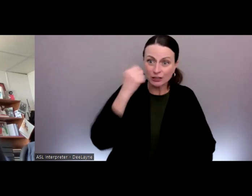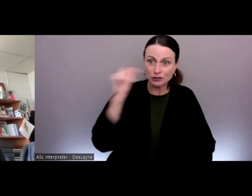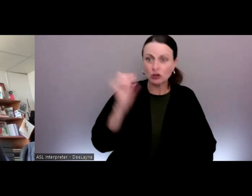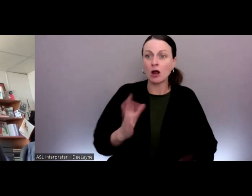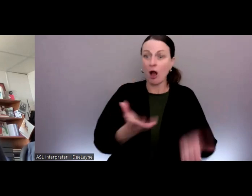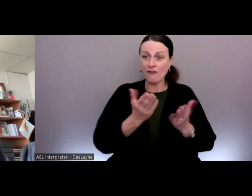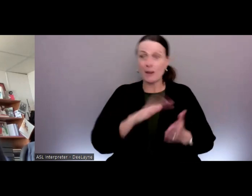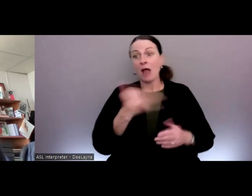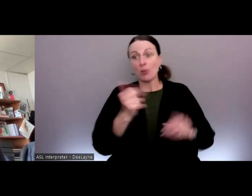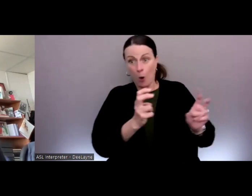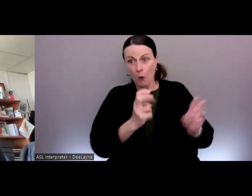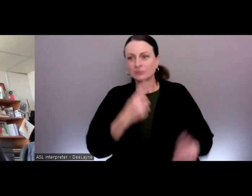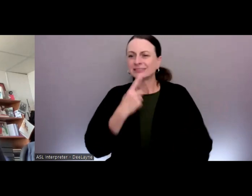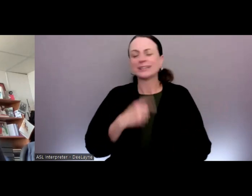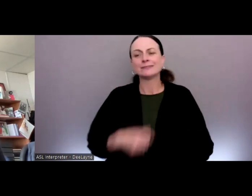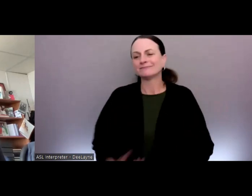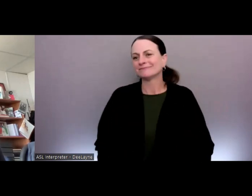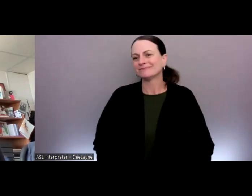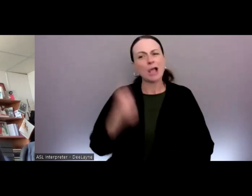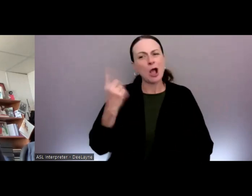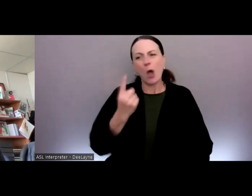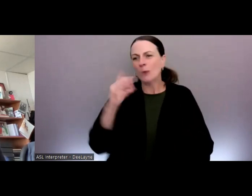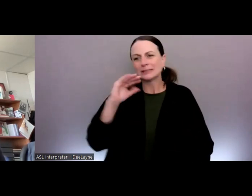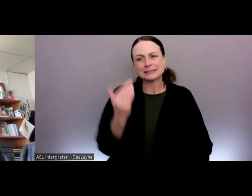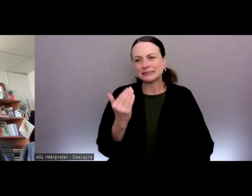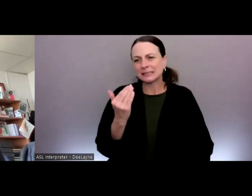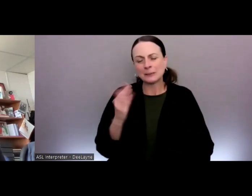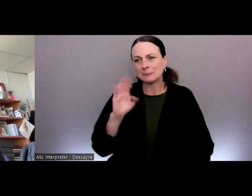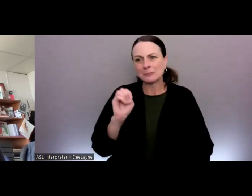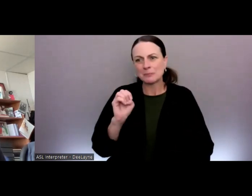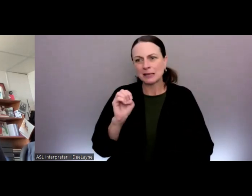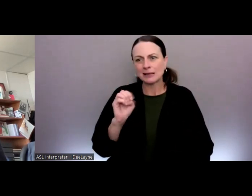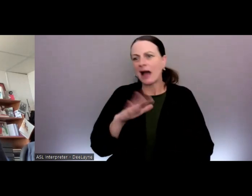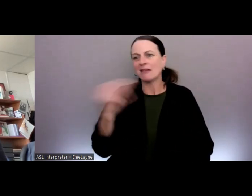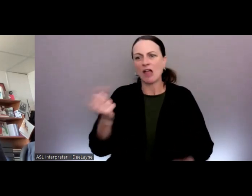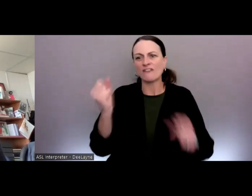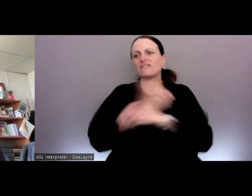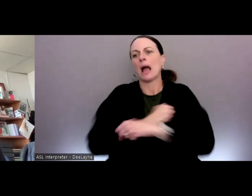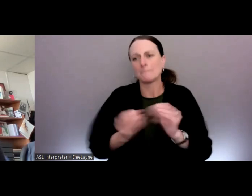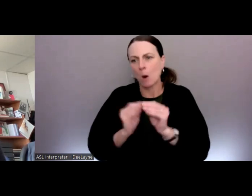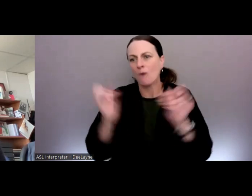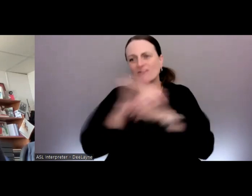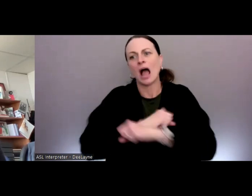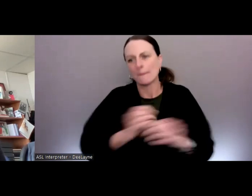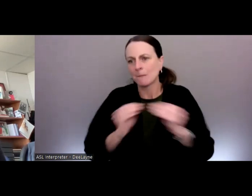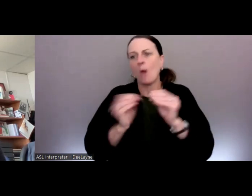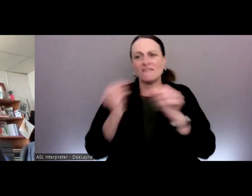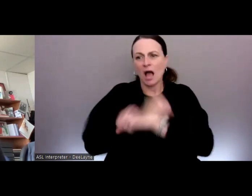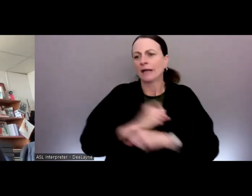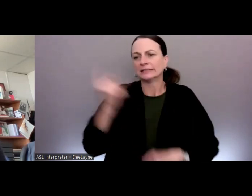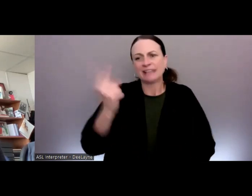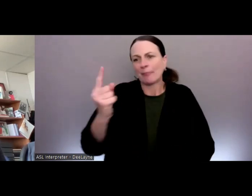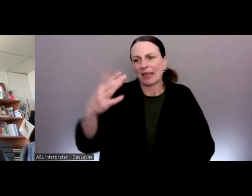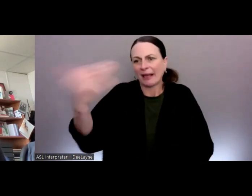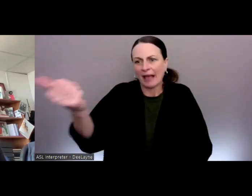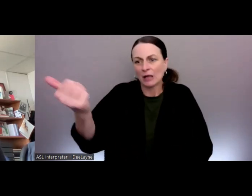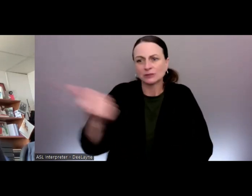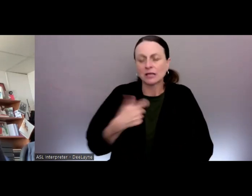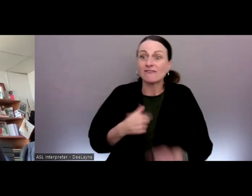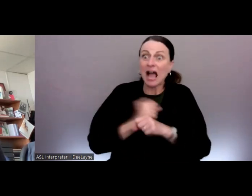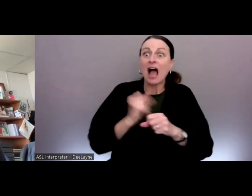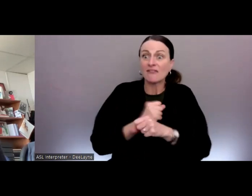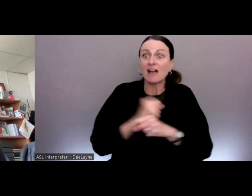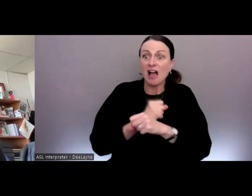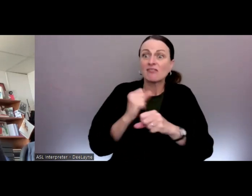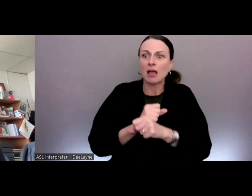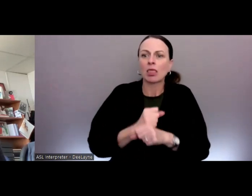said, there just always seems to be another fight, something else. And I grew wary of it because